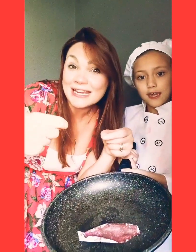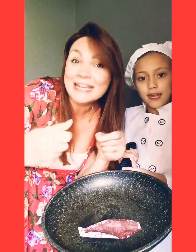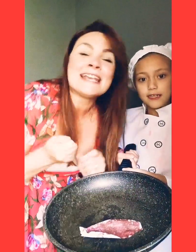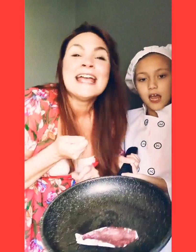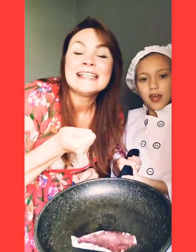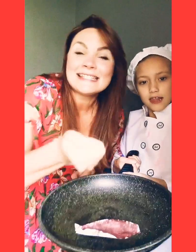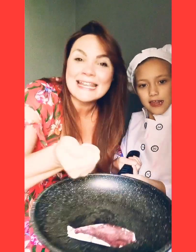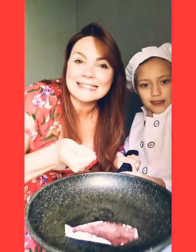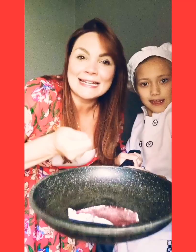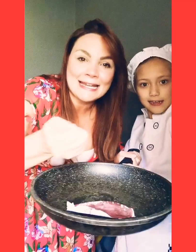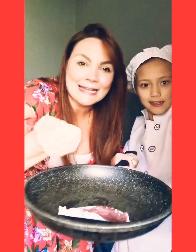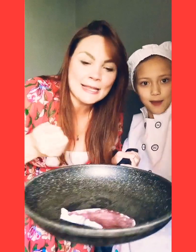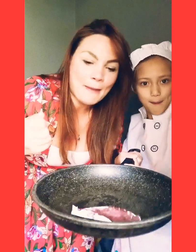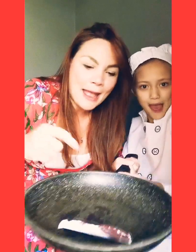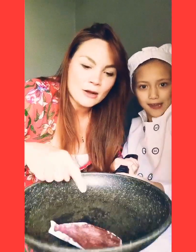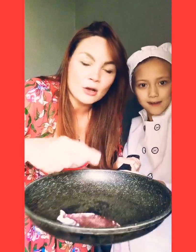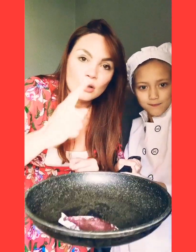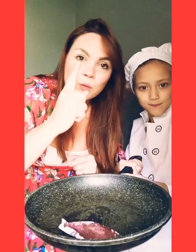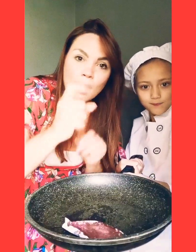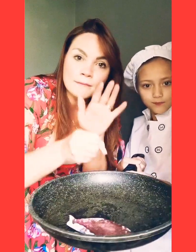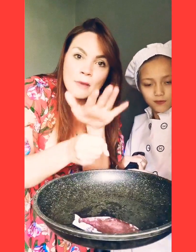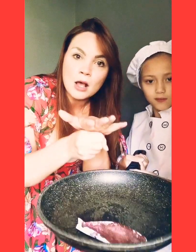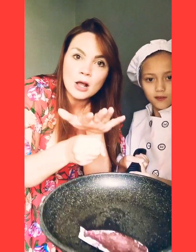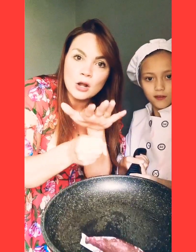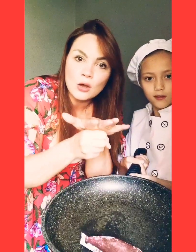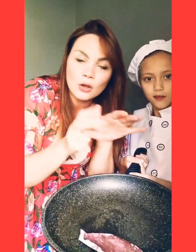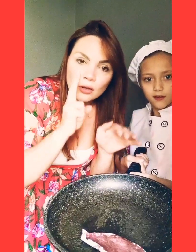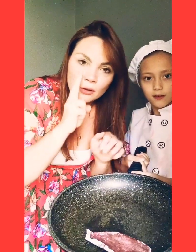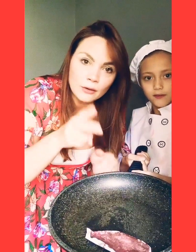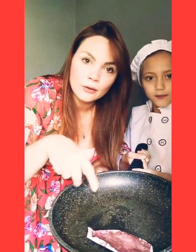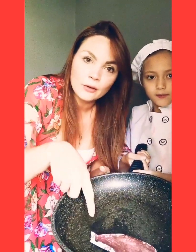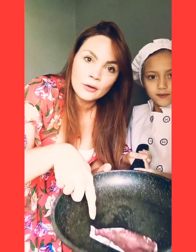1 fat sausage sizzling in the pan. Oh, one more look.